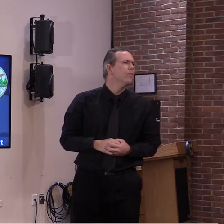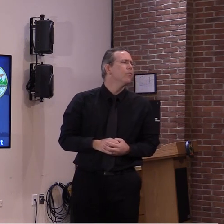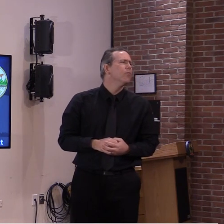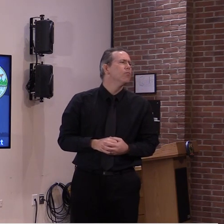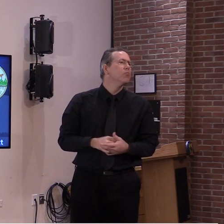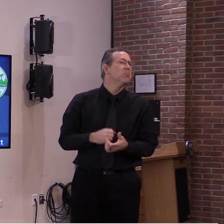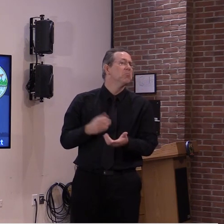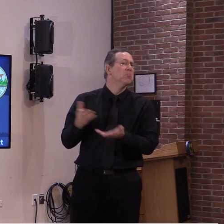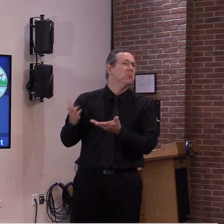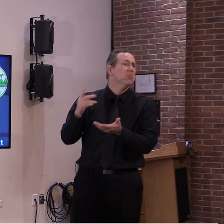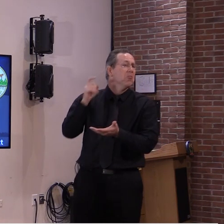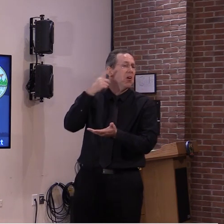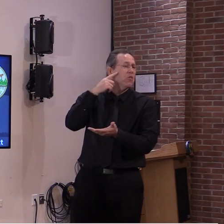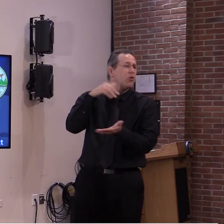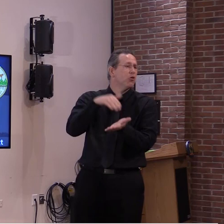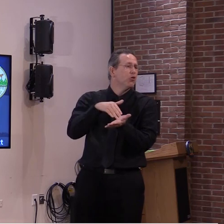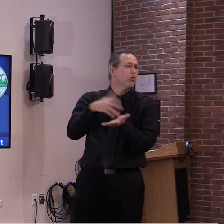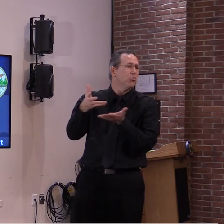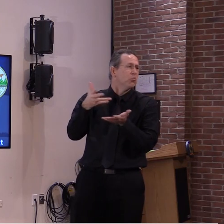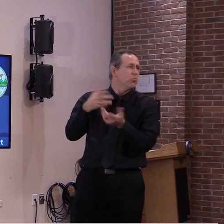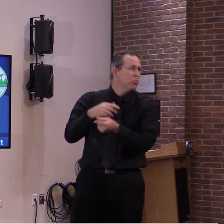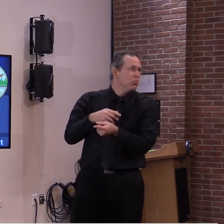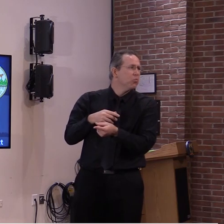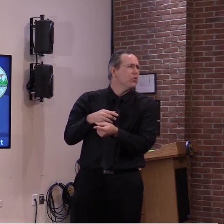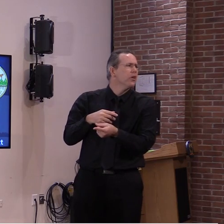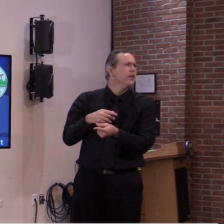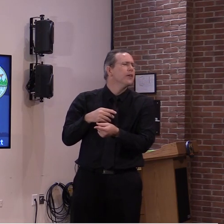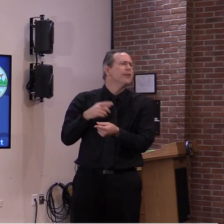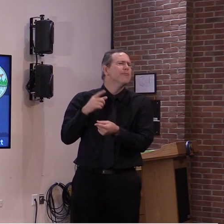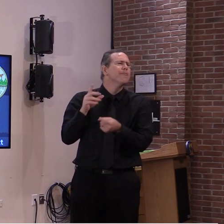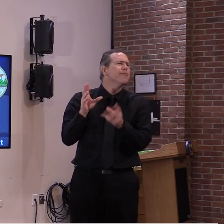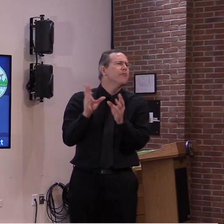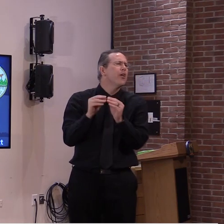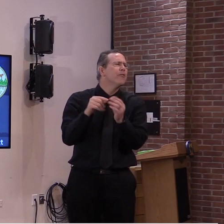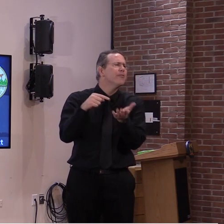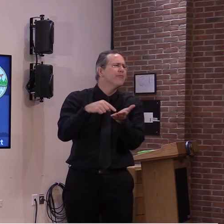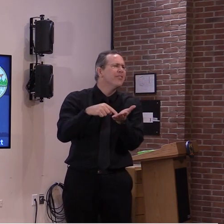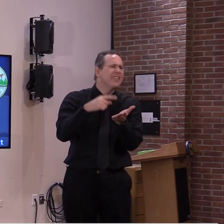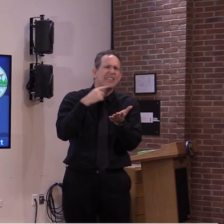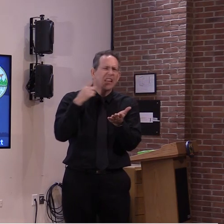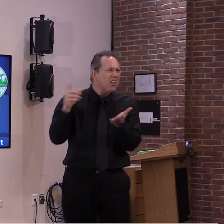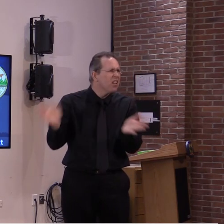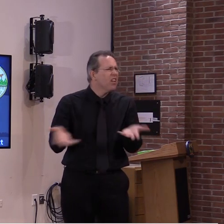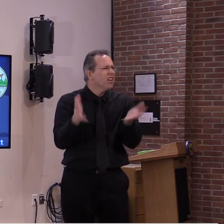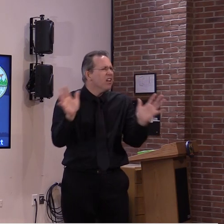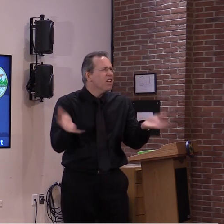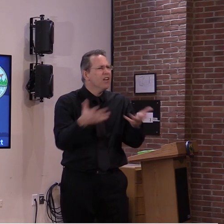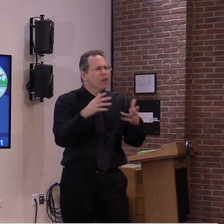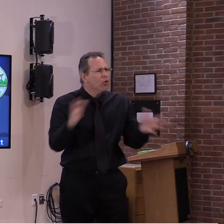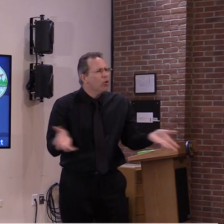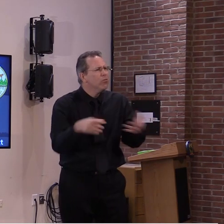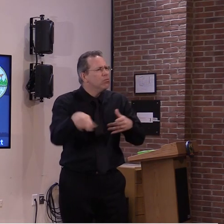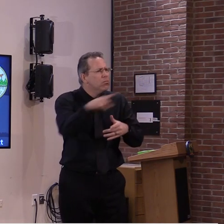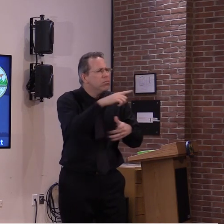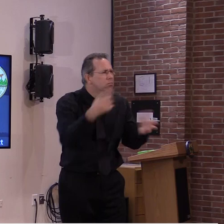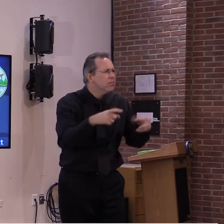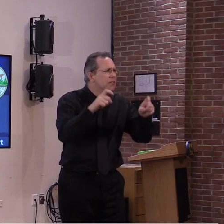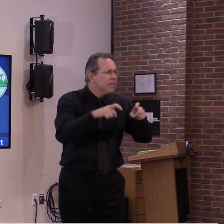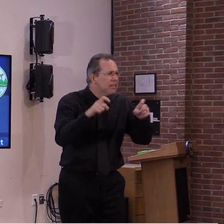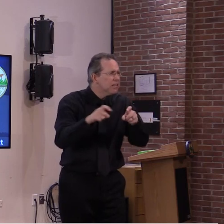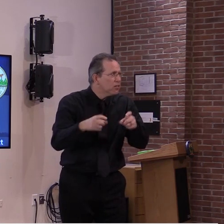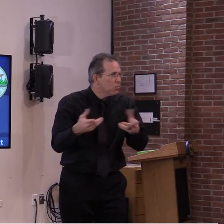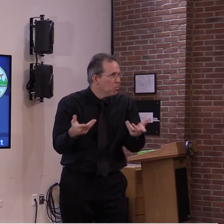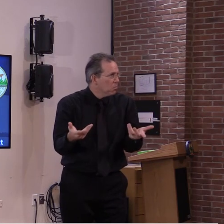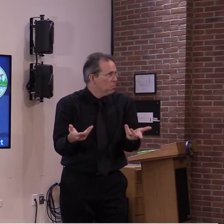to get tested. I'm wondering, what's our current capacity for testing, and how much are we actually utilizing at this